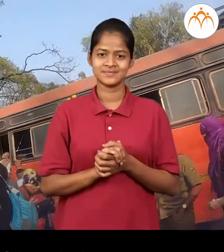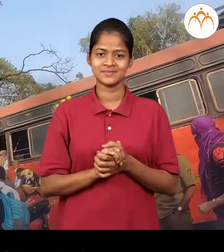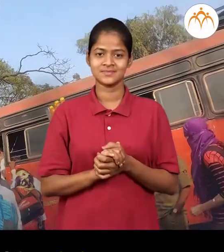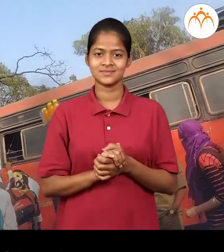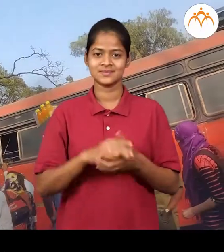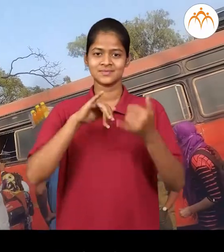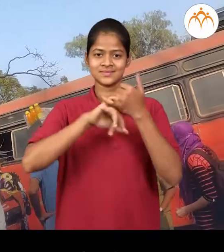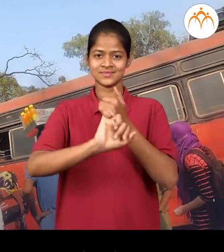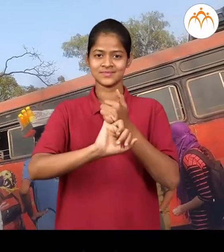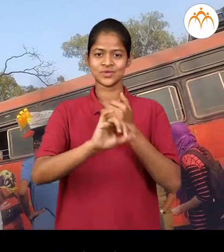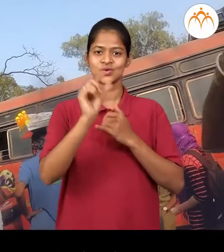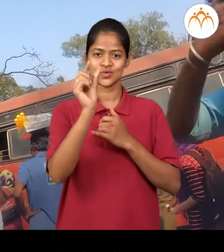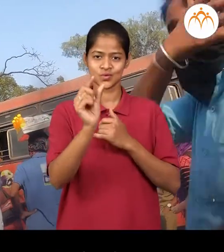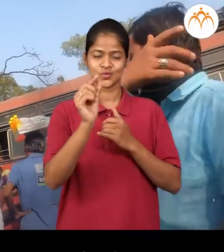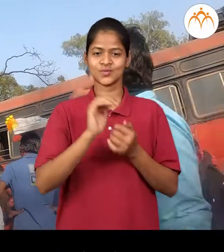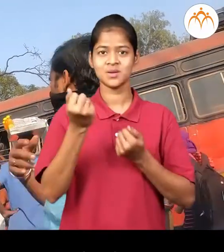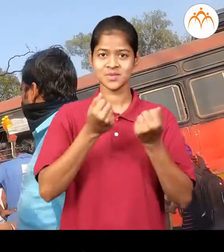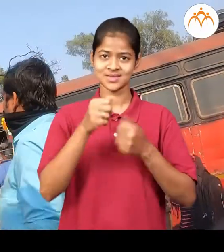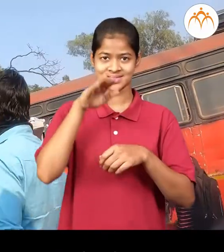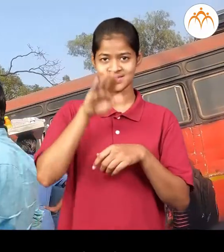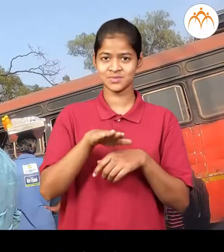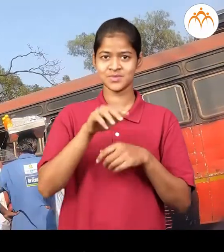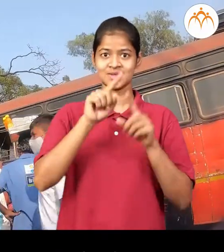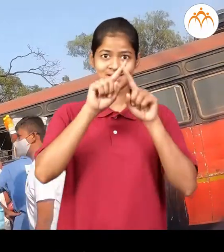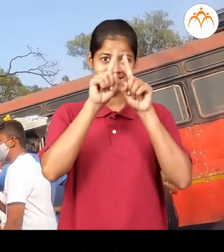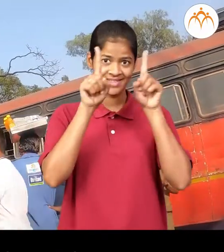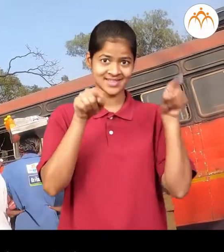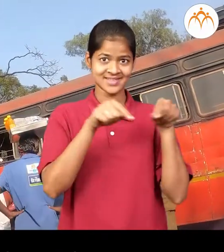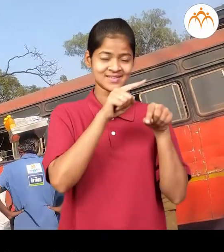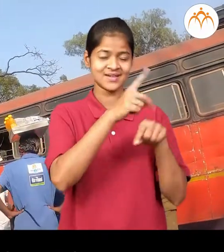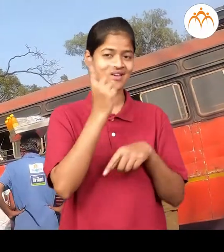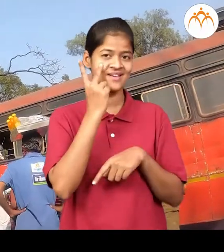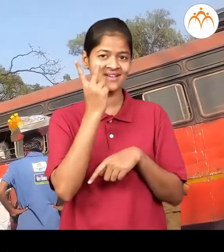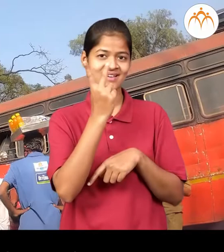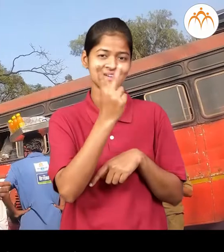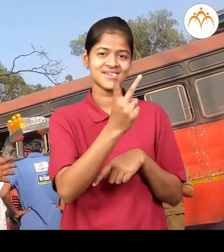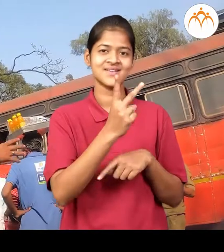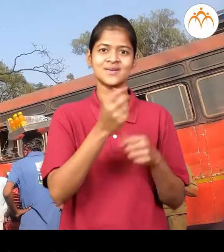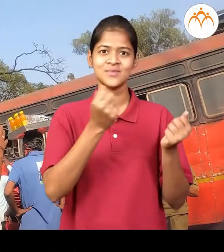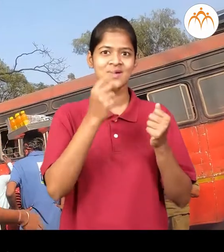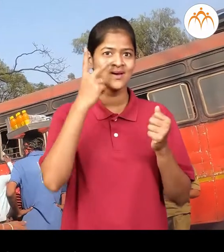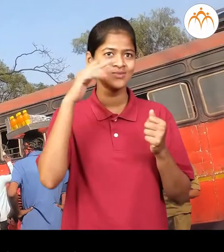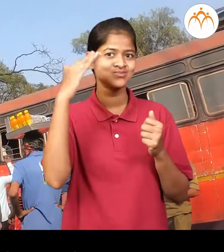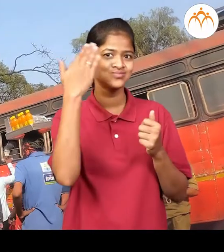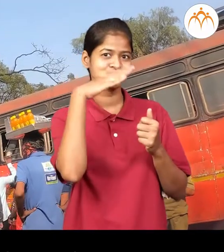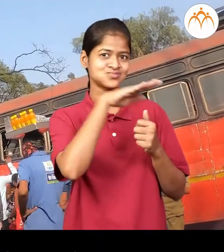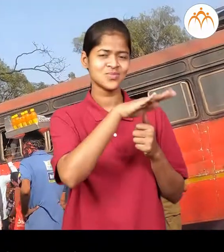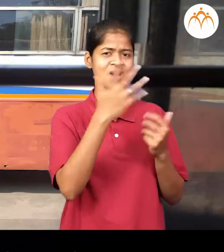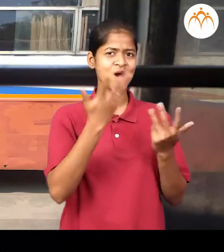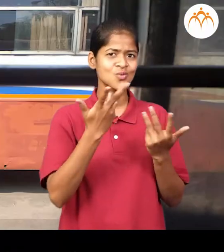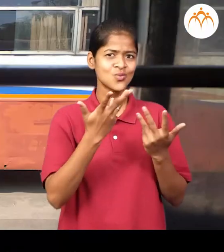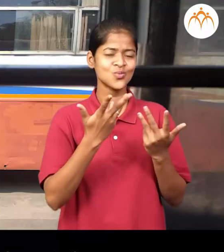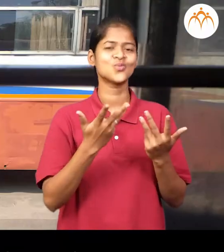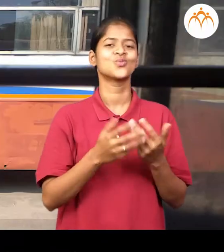of the window. He was watching the buses coming in and going out of the